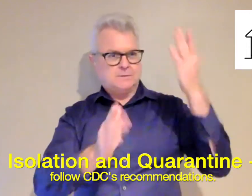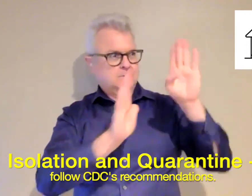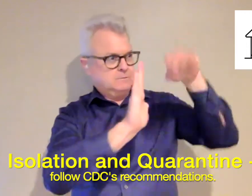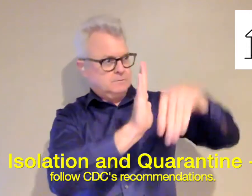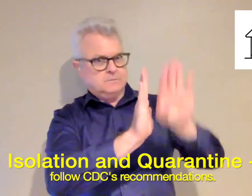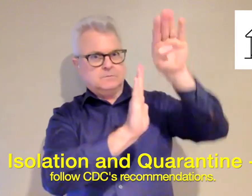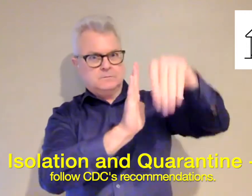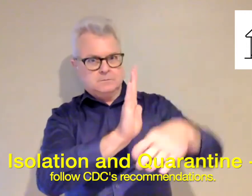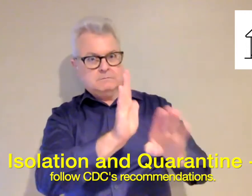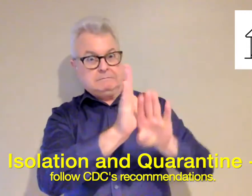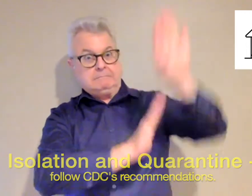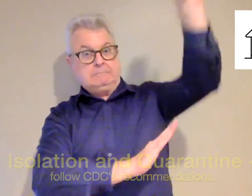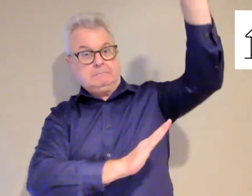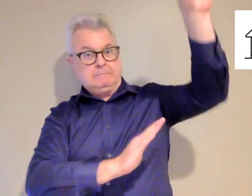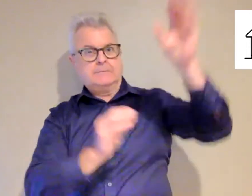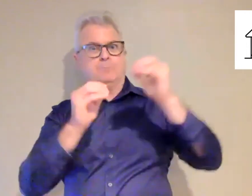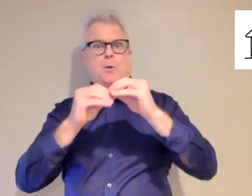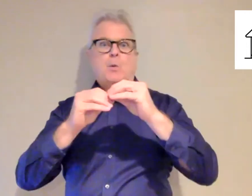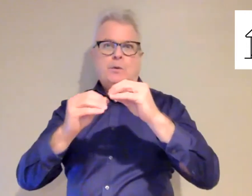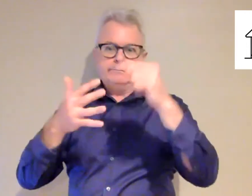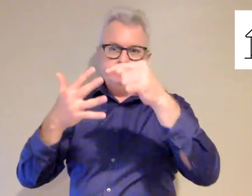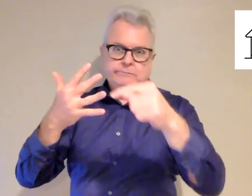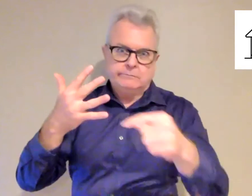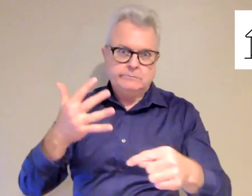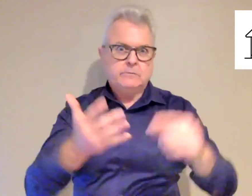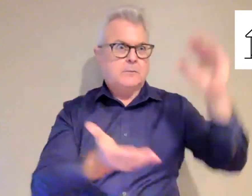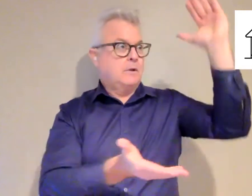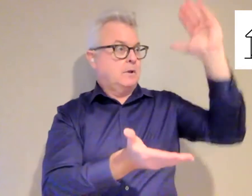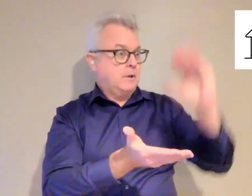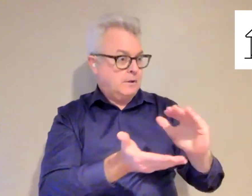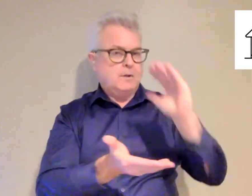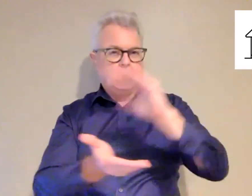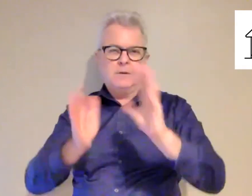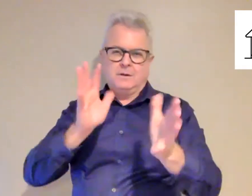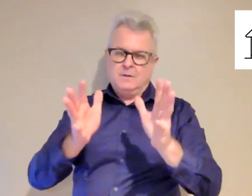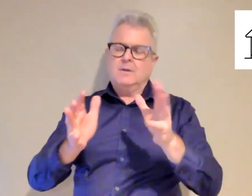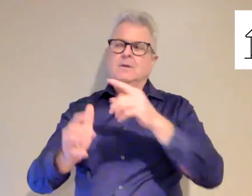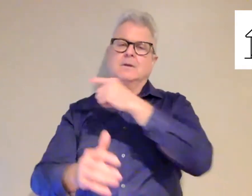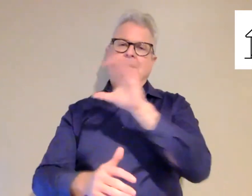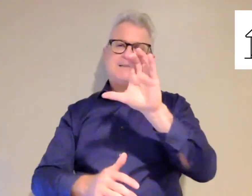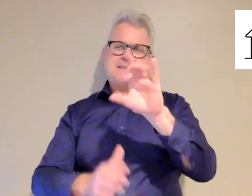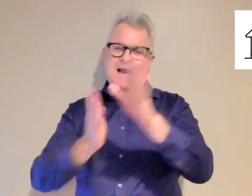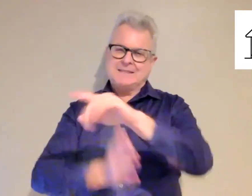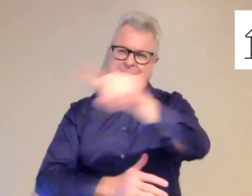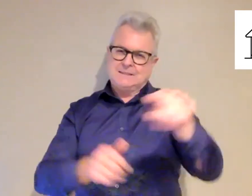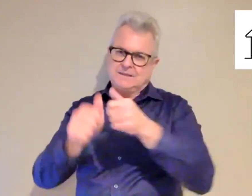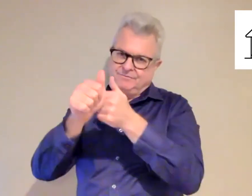Now, I know there's been a lot of changes about the quarantine in terms of 10 days or 5 days and so forth. That's changing.